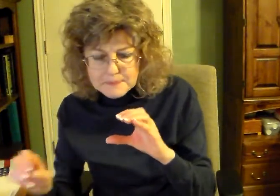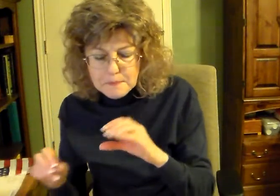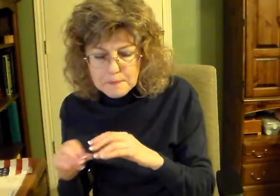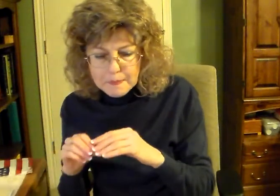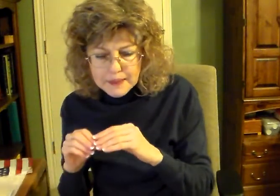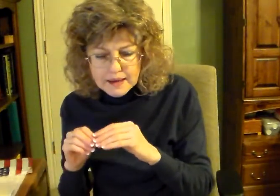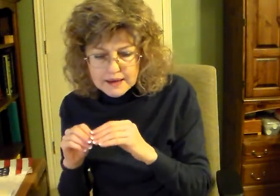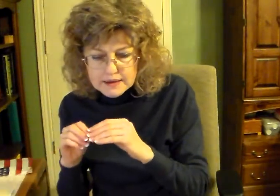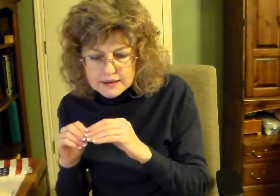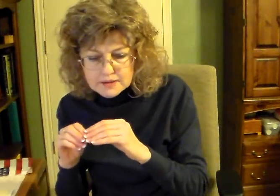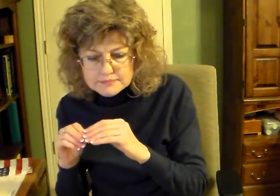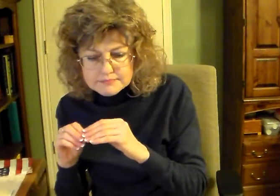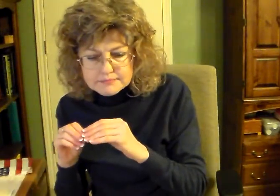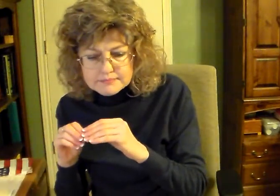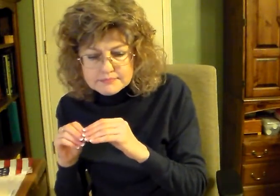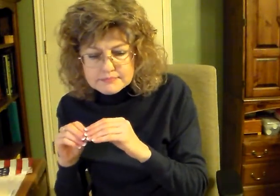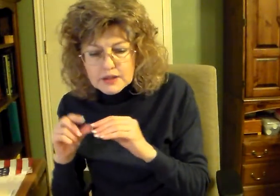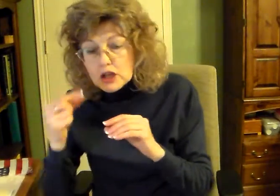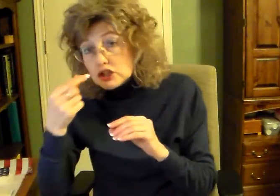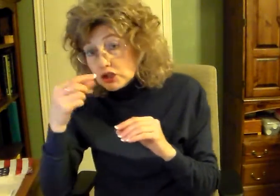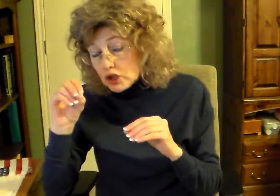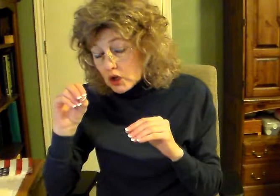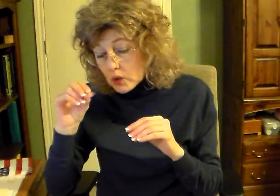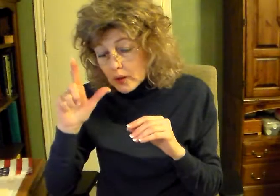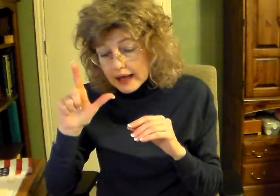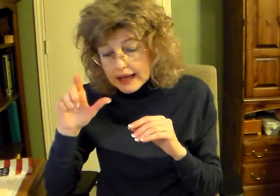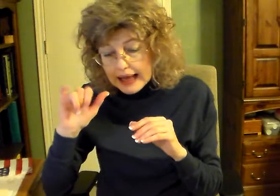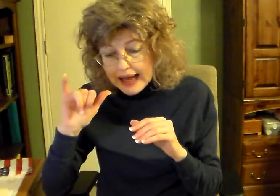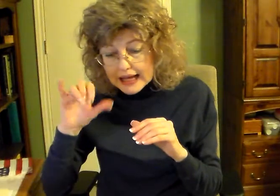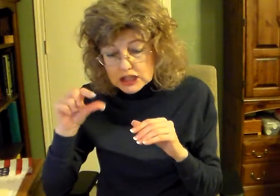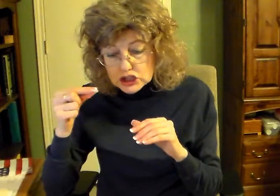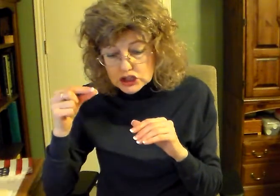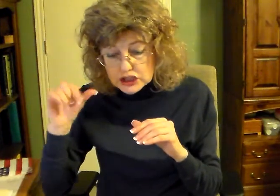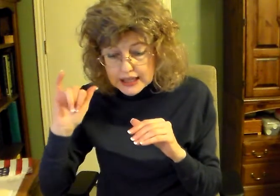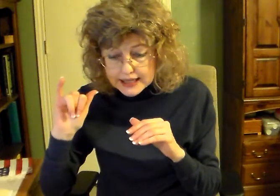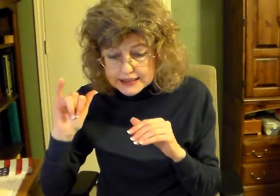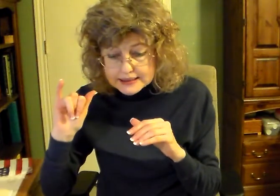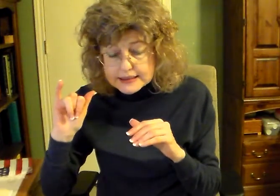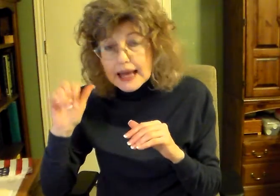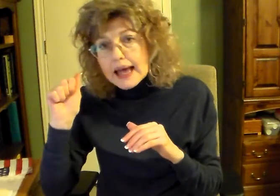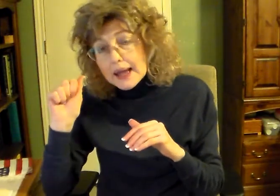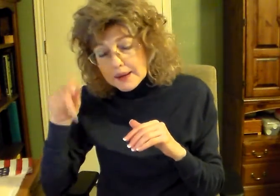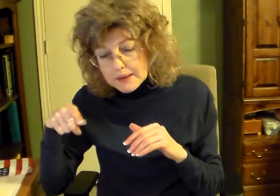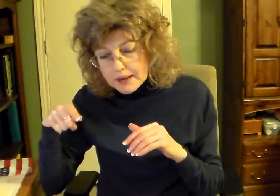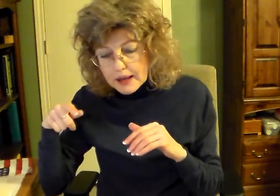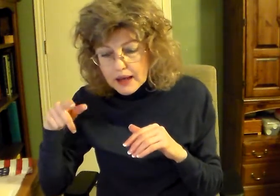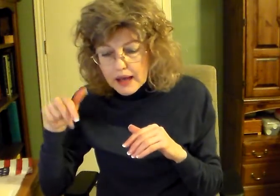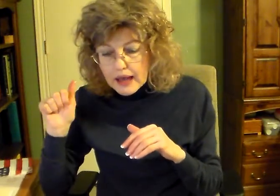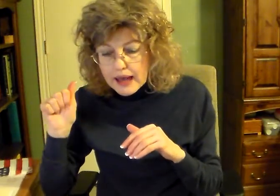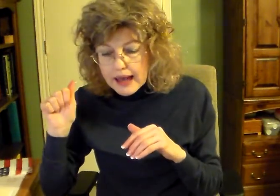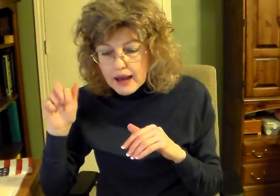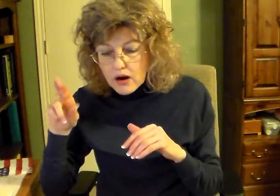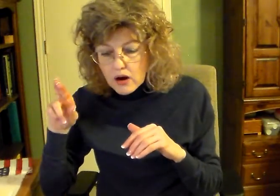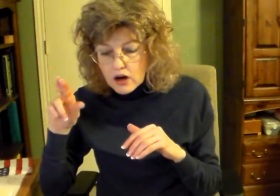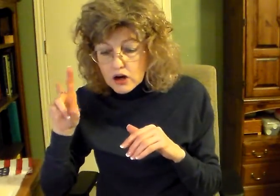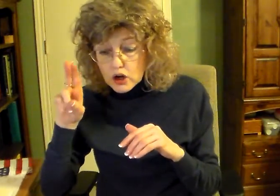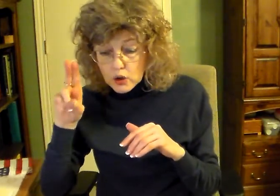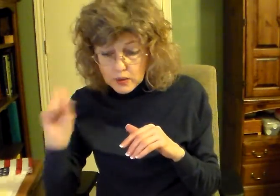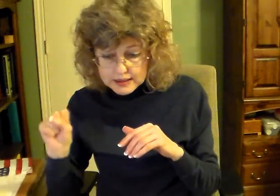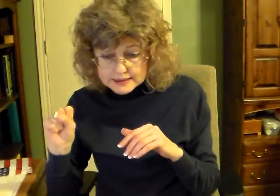An organelle called the Golgi apparatus. The function of the Golgi apparatus is to store, modify, and package proteins